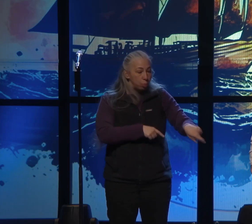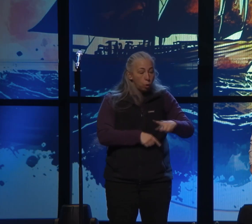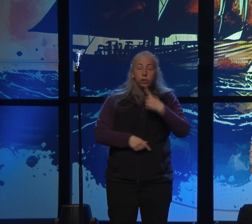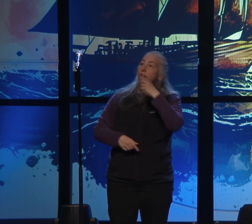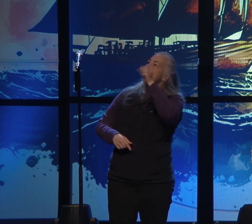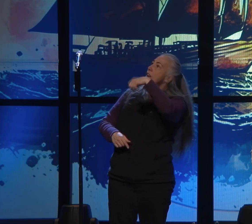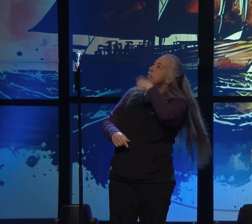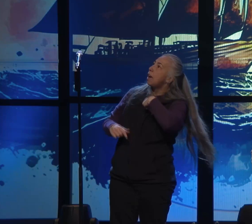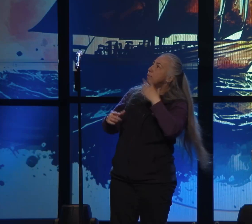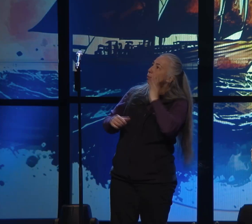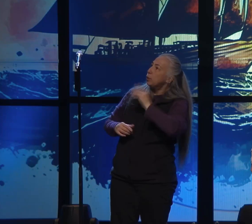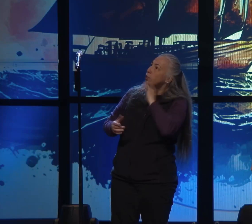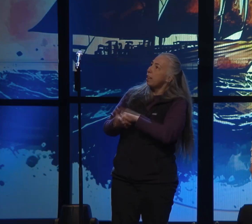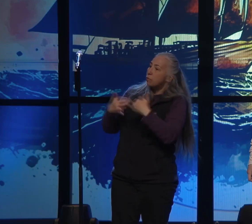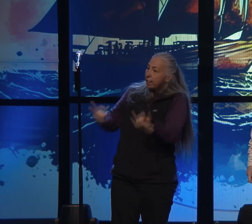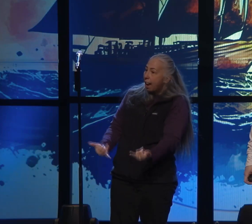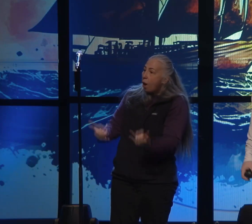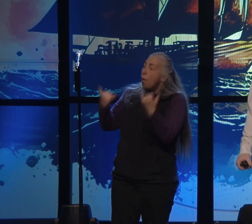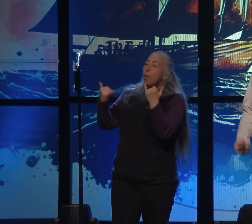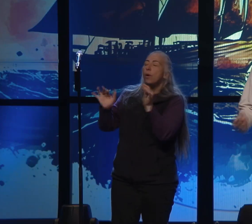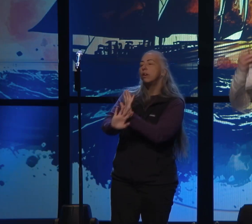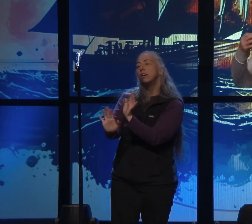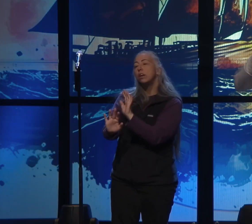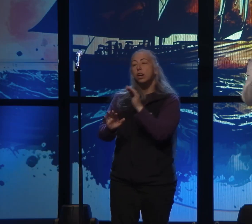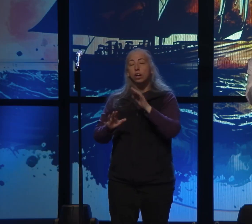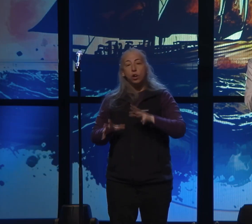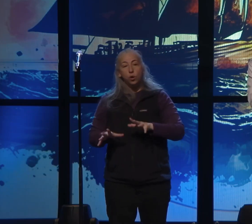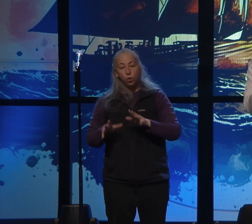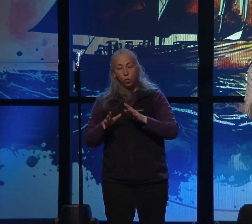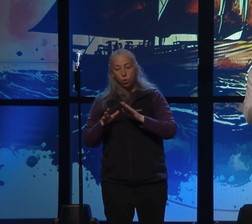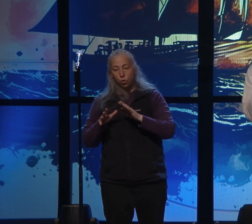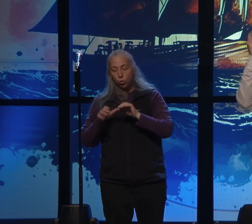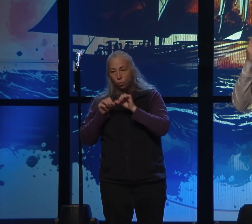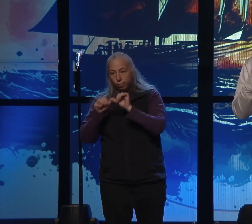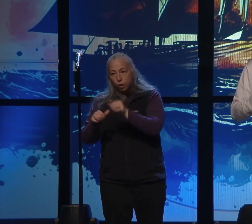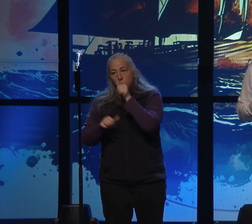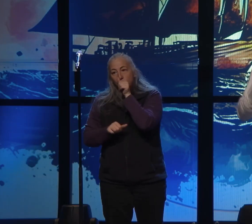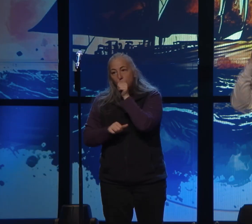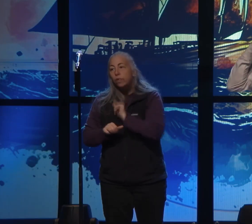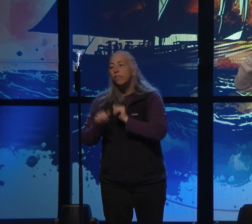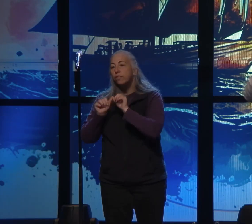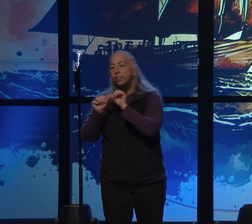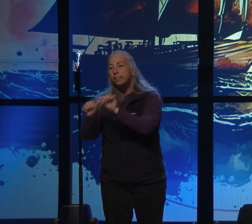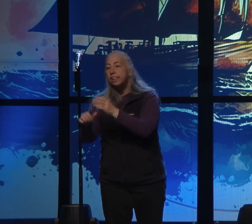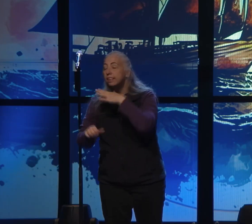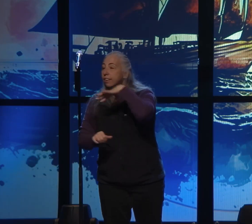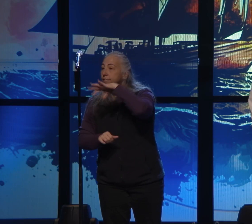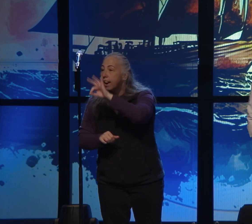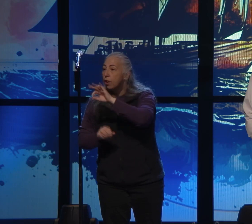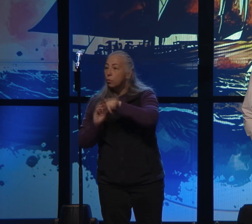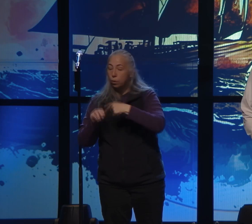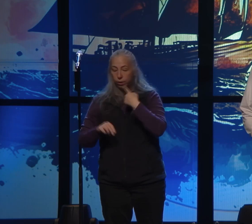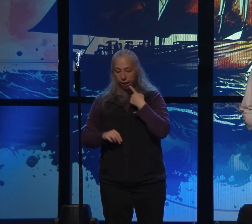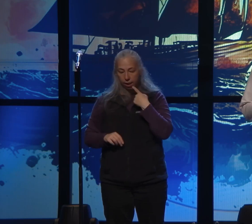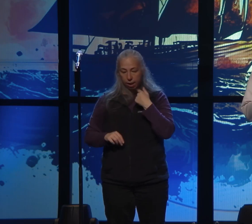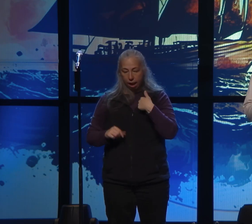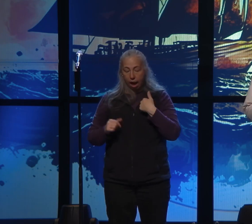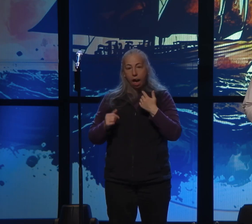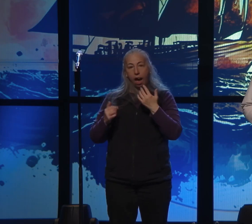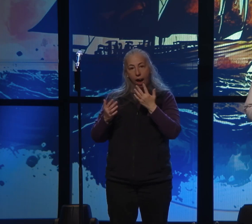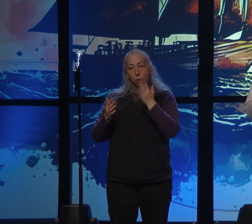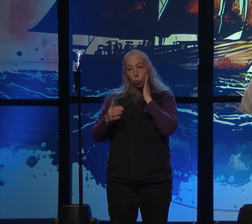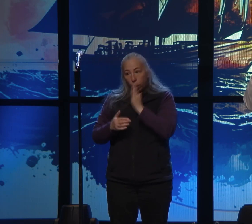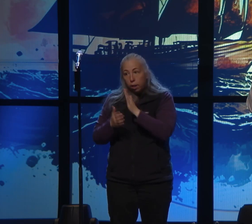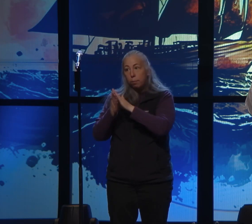Okay? And resiliency is found when we kind of get those priorities in alignment. But it starts with saying, okay, I'm going to be the captain. I'm going to be